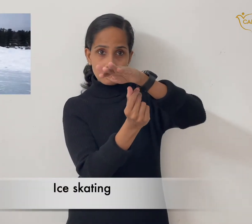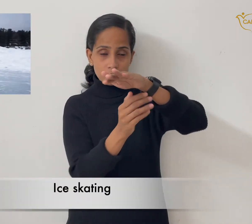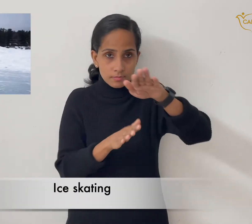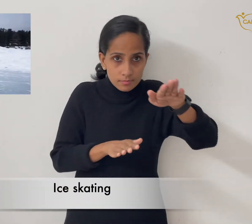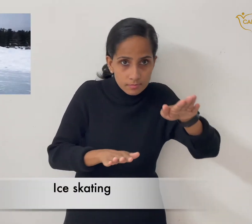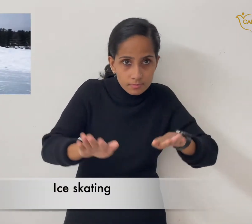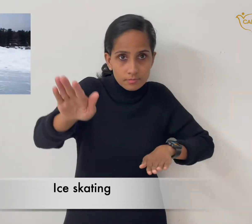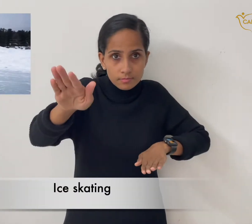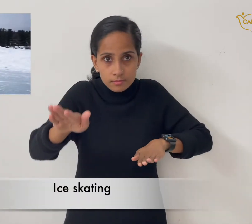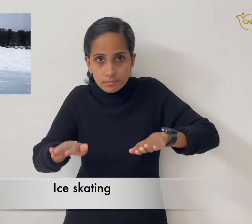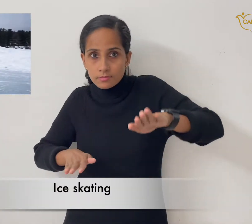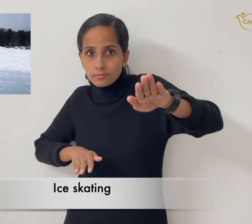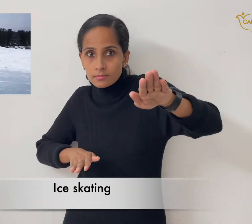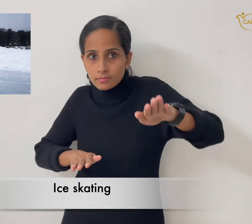Ice skating.